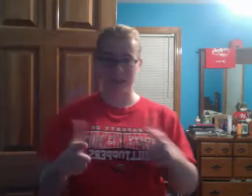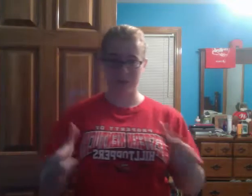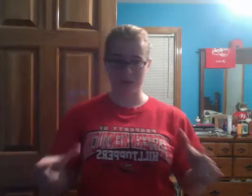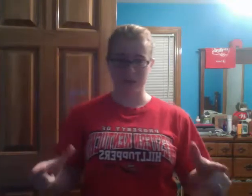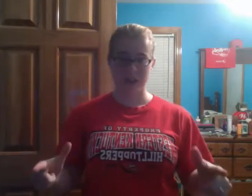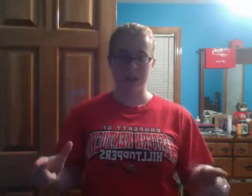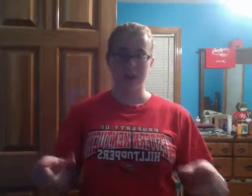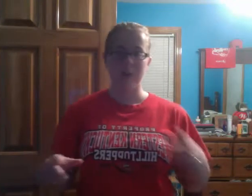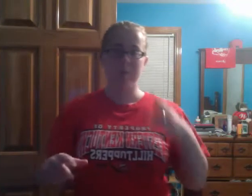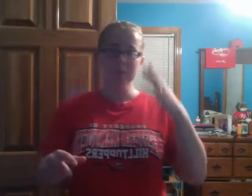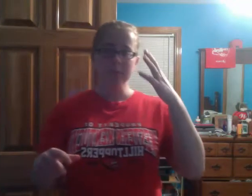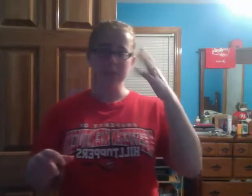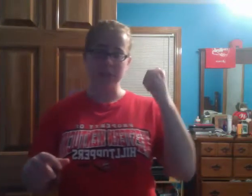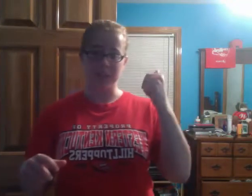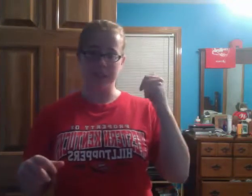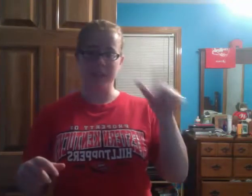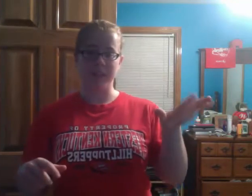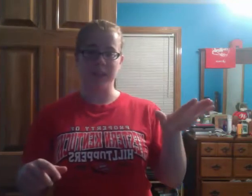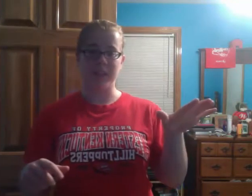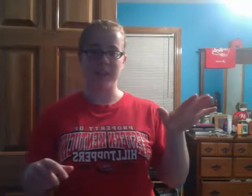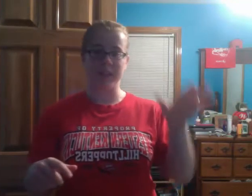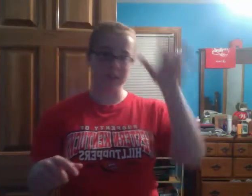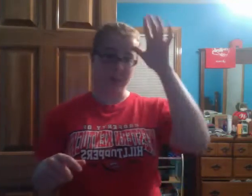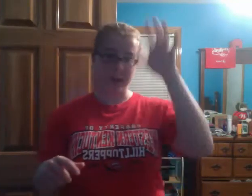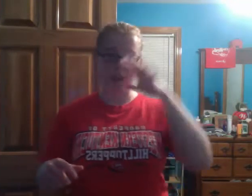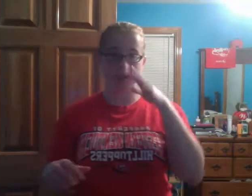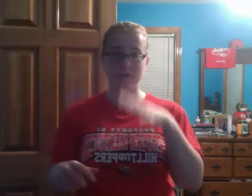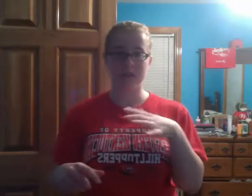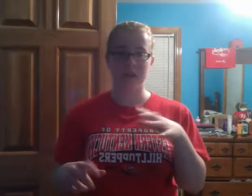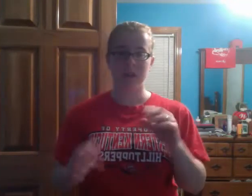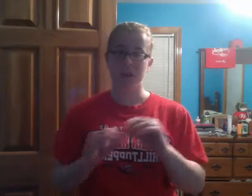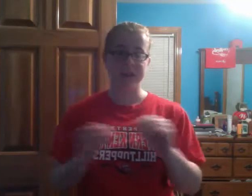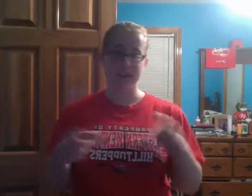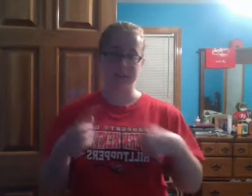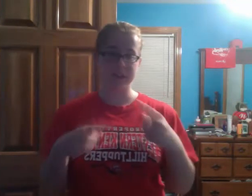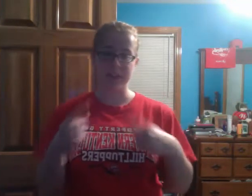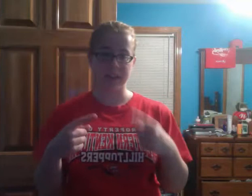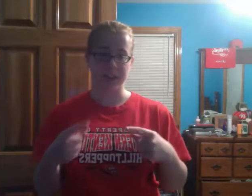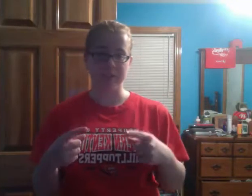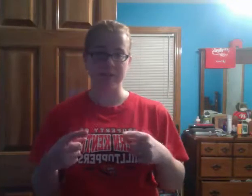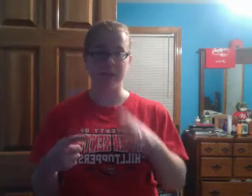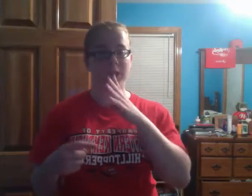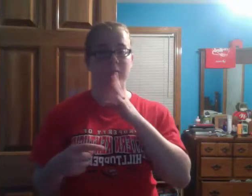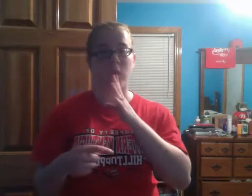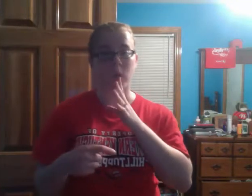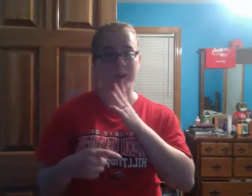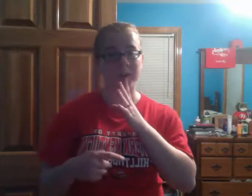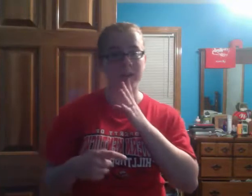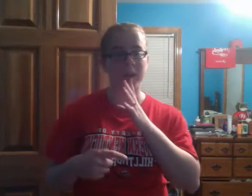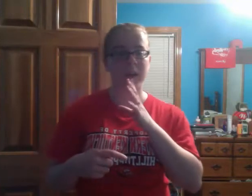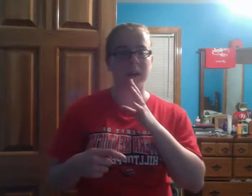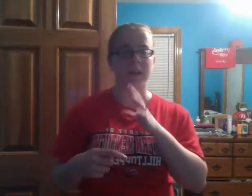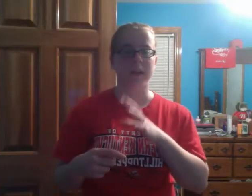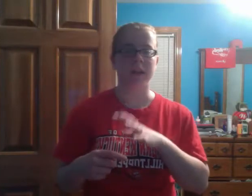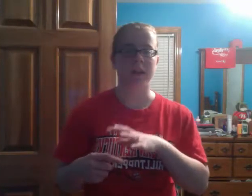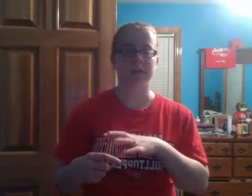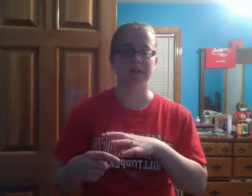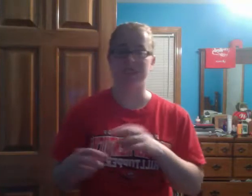language, because his parents didn't sign, they just voiced, and they didn't